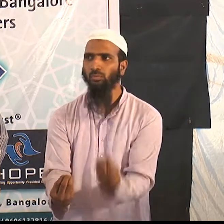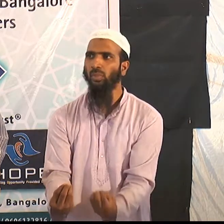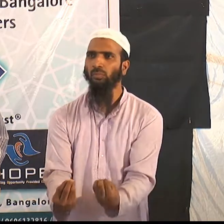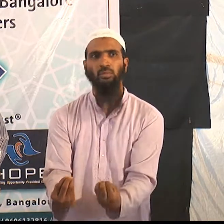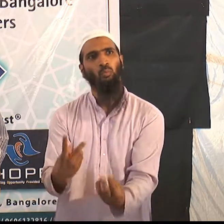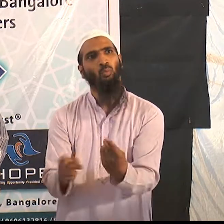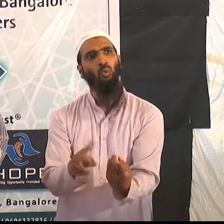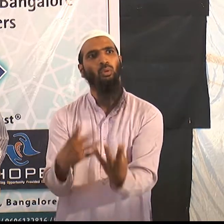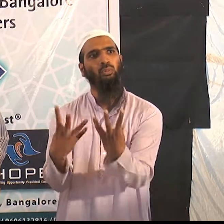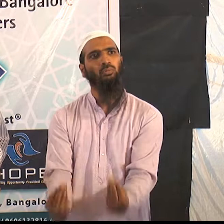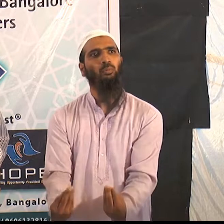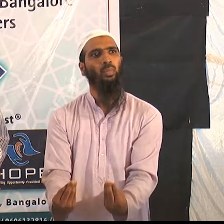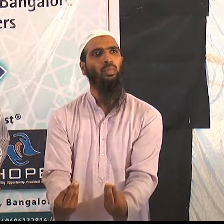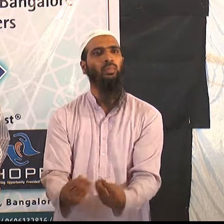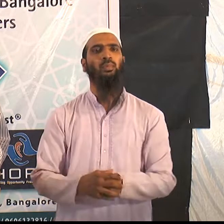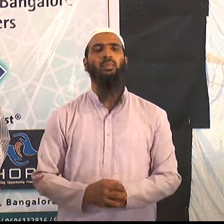Now, if this